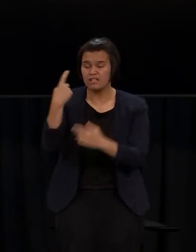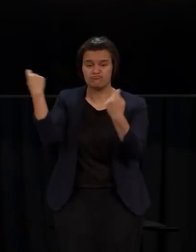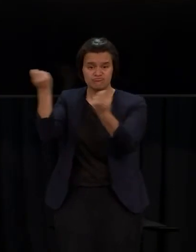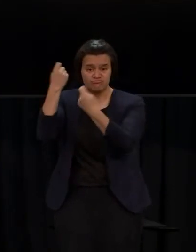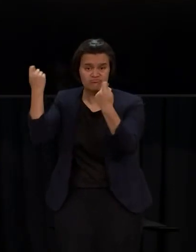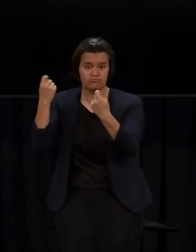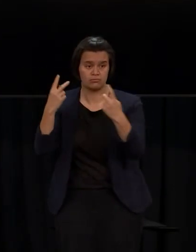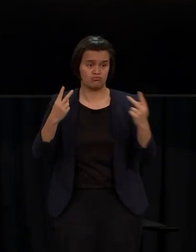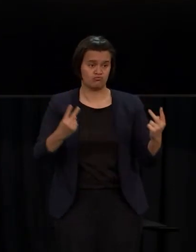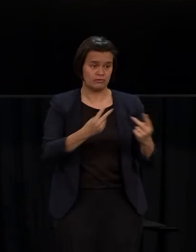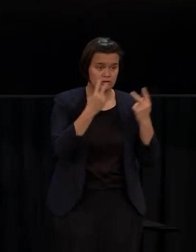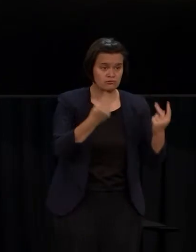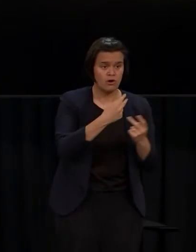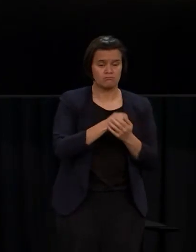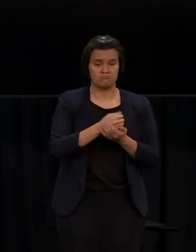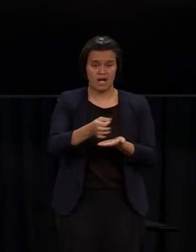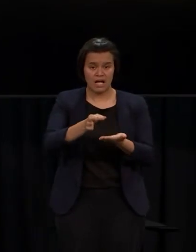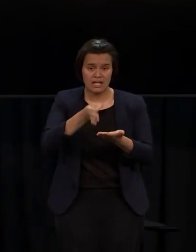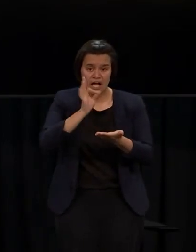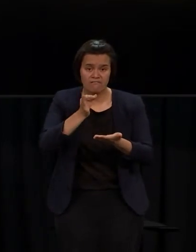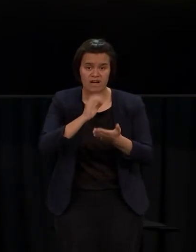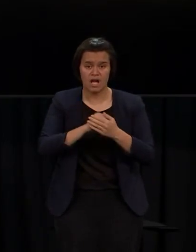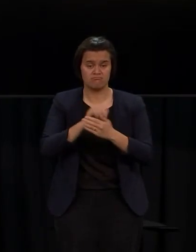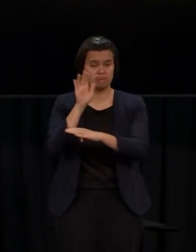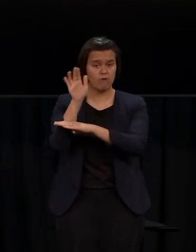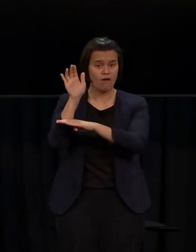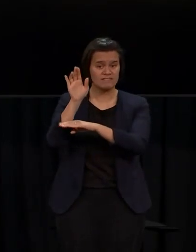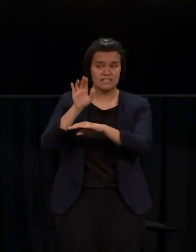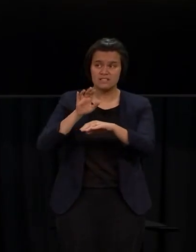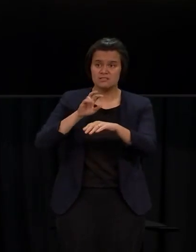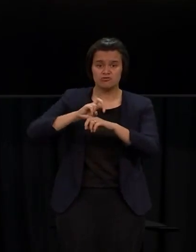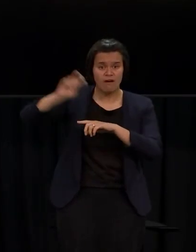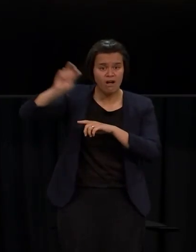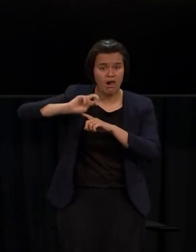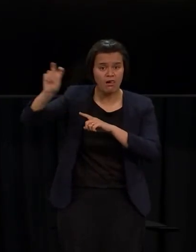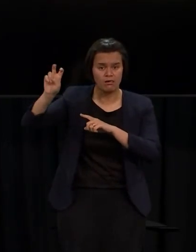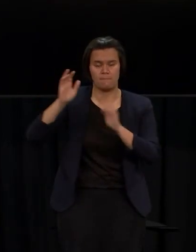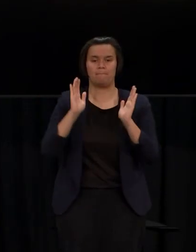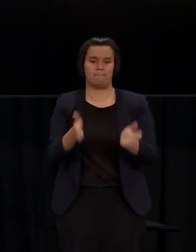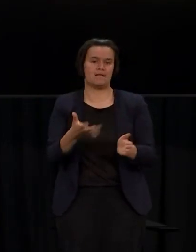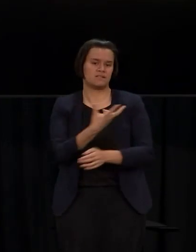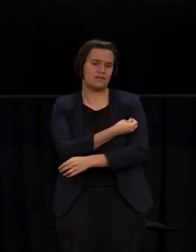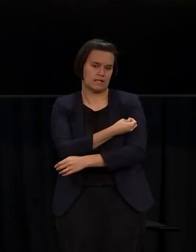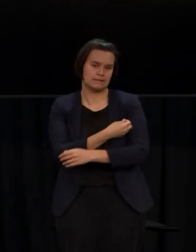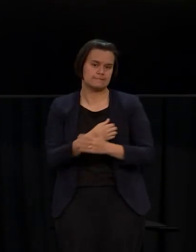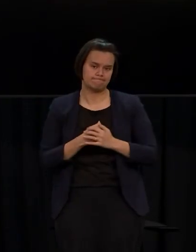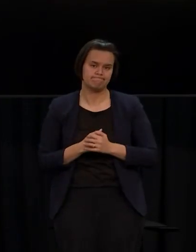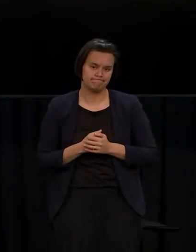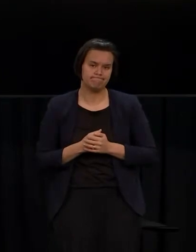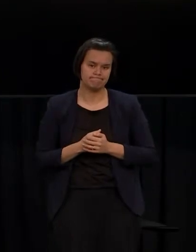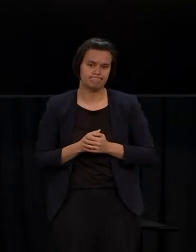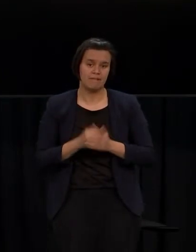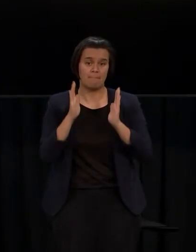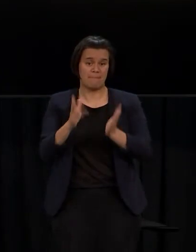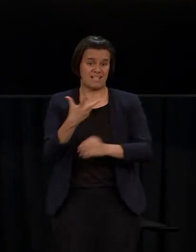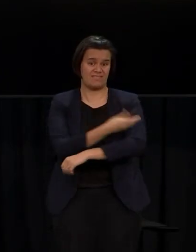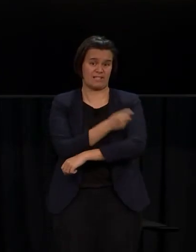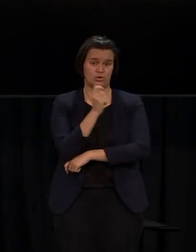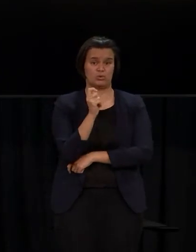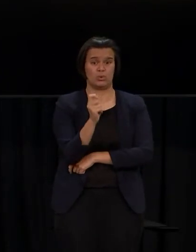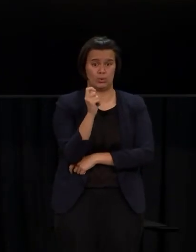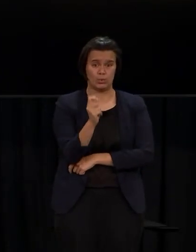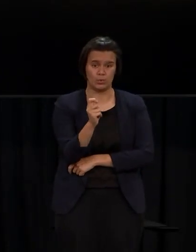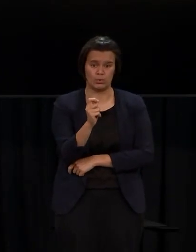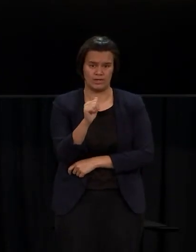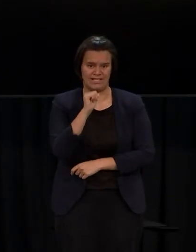restaurant, to go to a cafe, to be able to travel overseas, you'll need to be vaccinated. And you'll need to be vaccinated soon if you want to engage